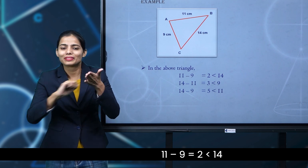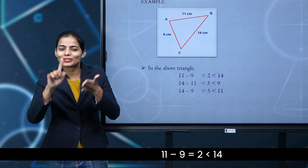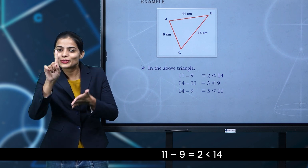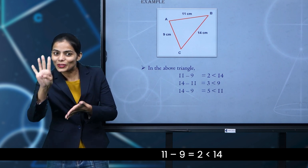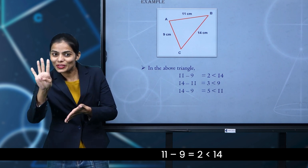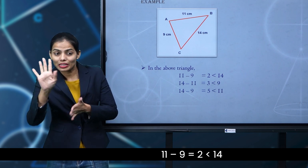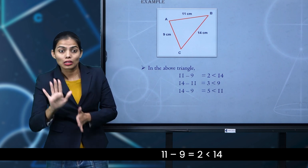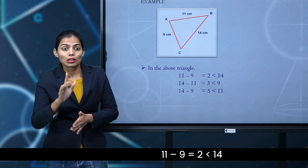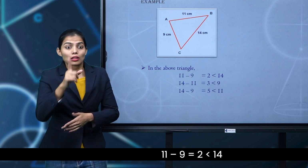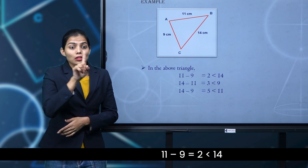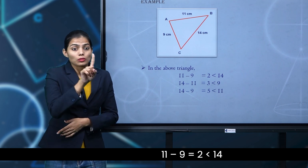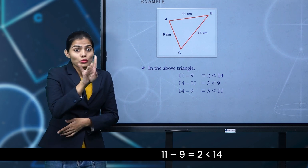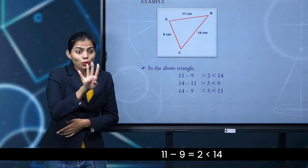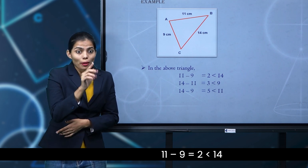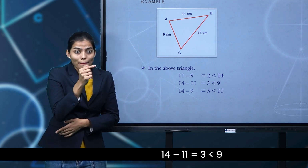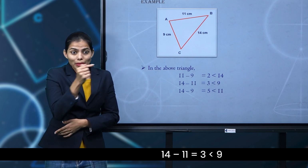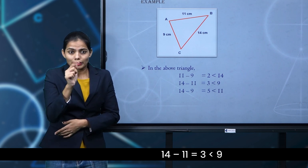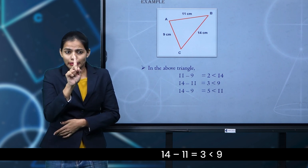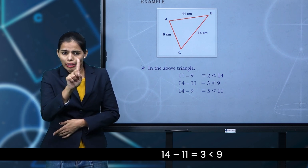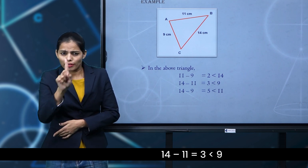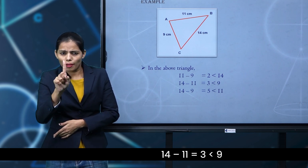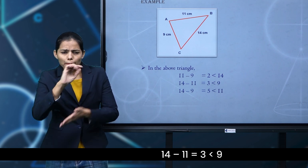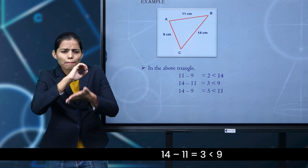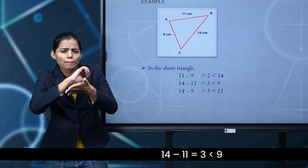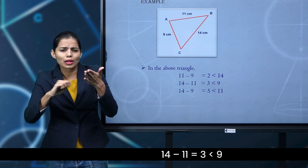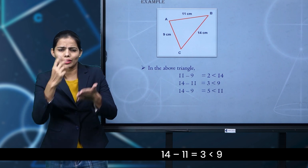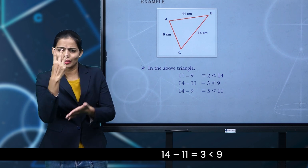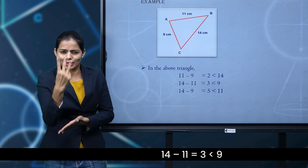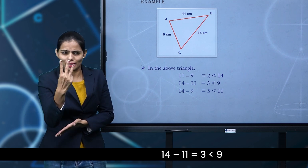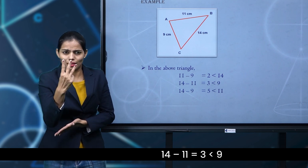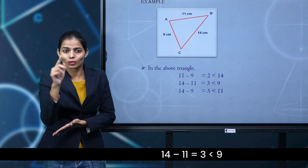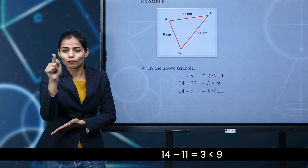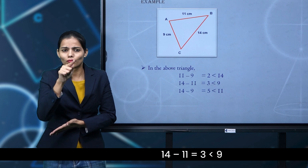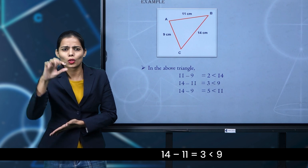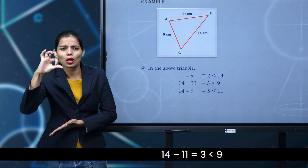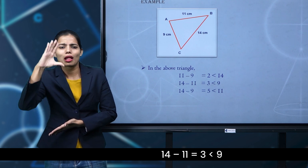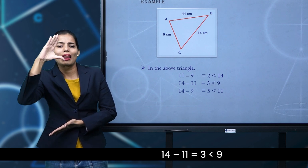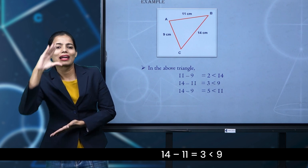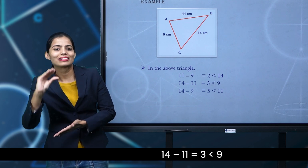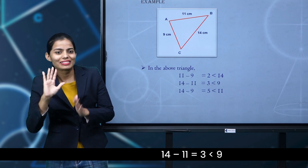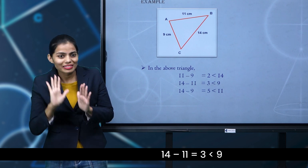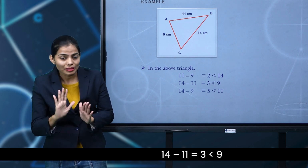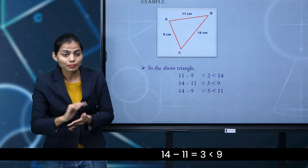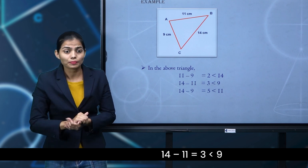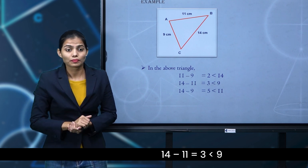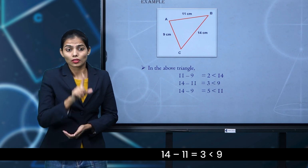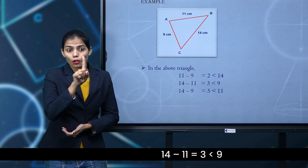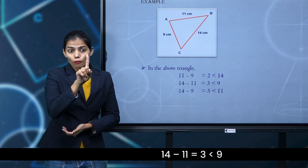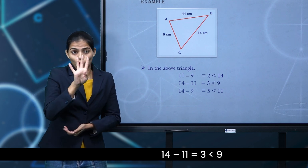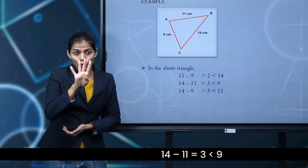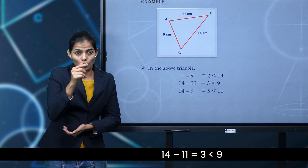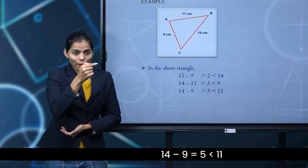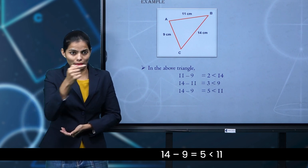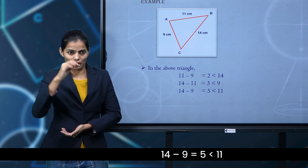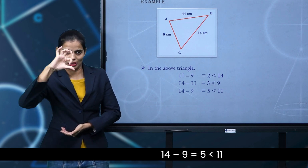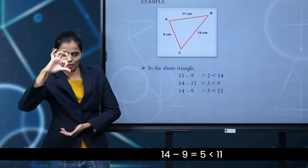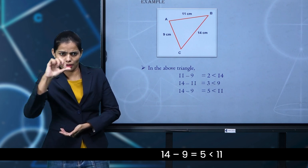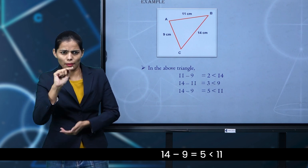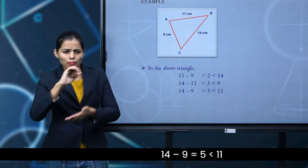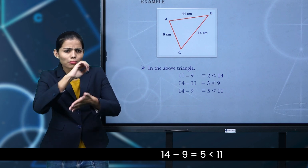14. 14 minus 11 is equal to 3 less than 9. 14 minus 9